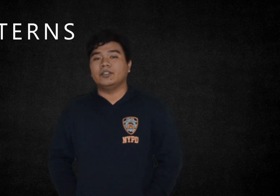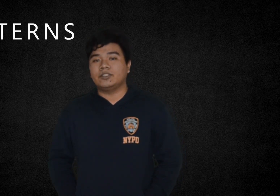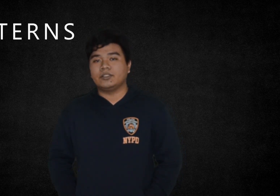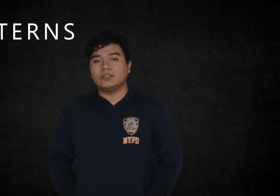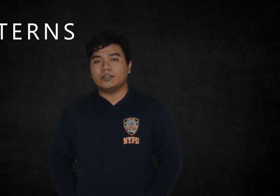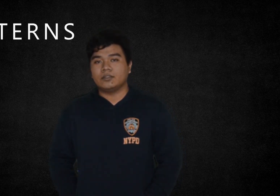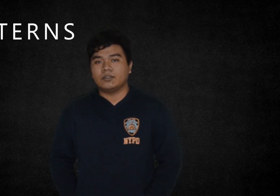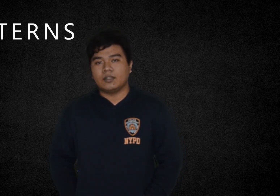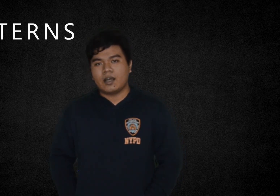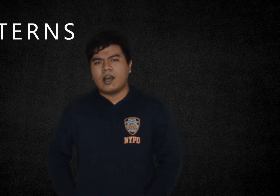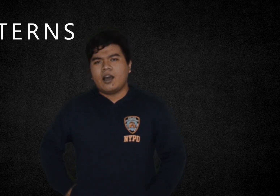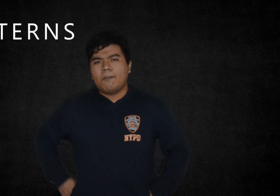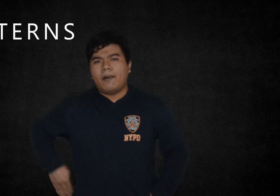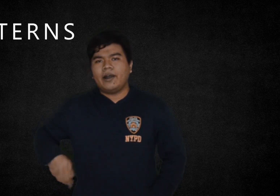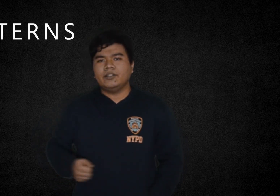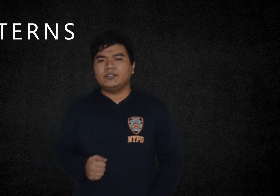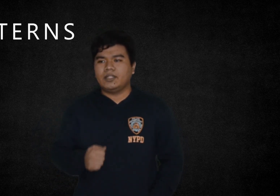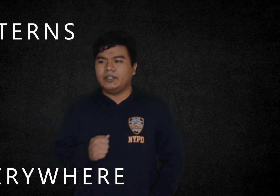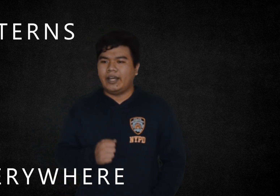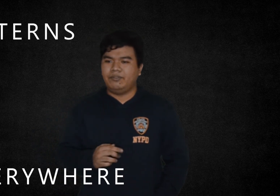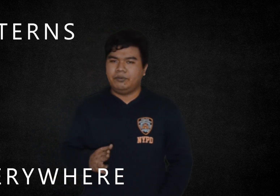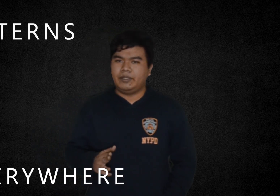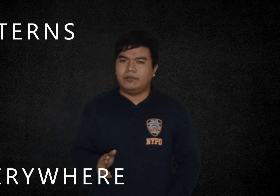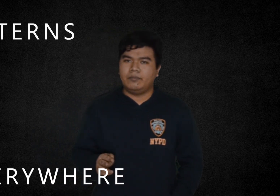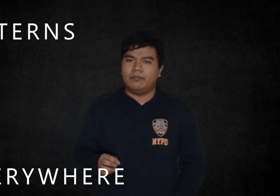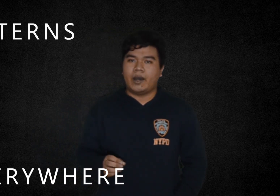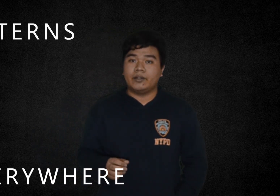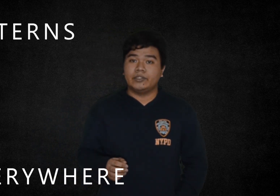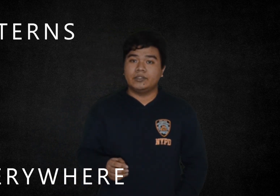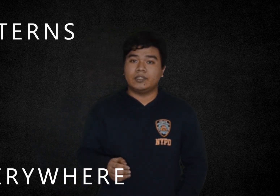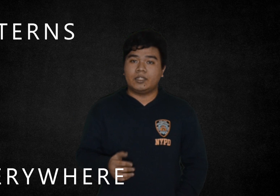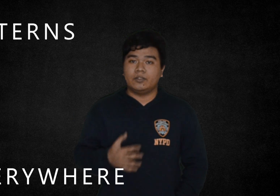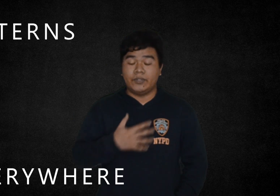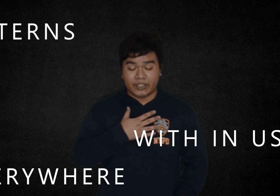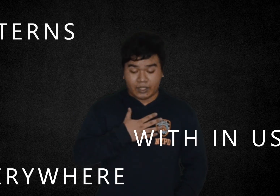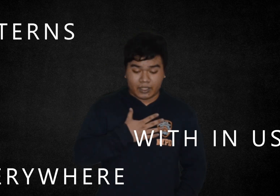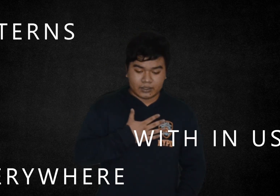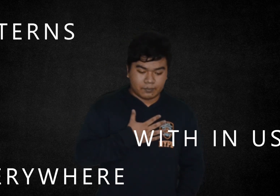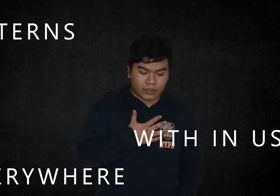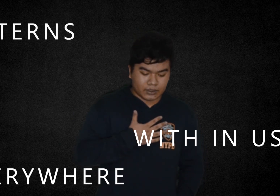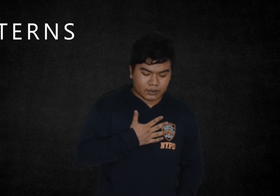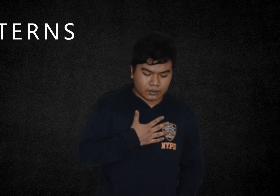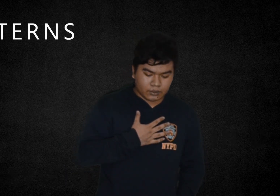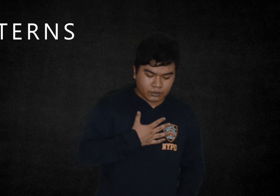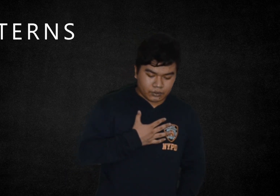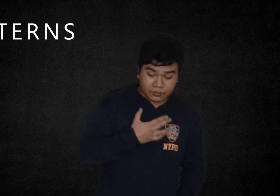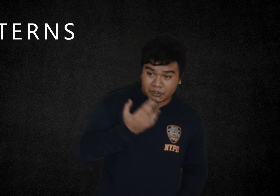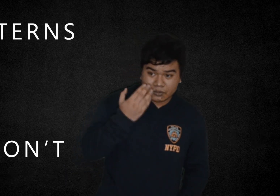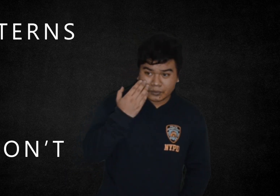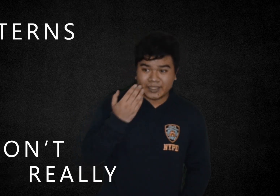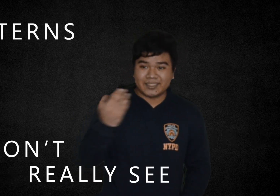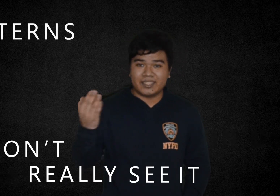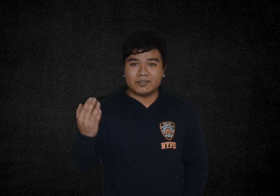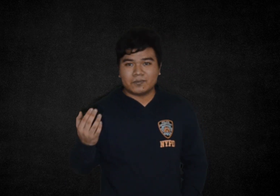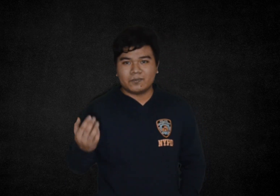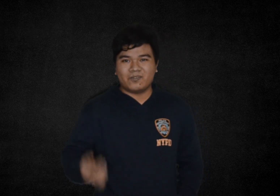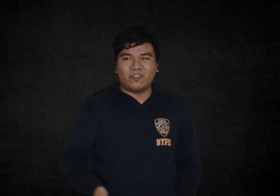Patterns. Patterns are everywhere. Patterns are within us, but we don't really see it.